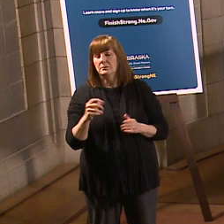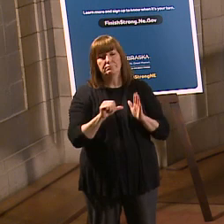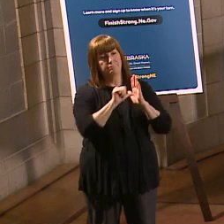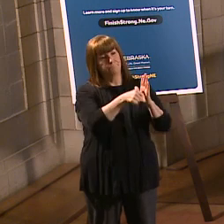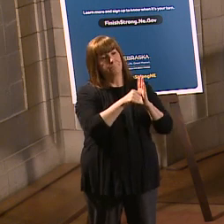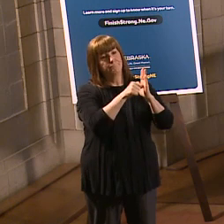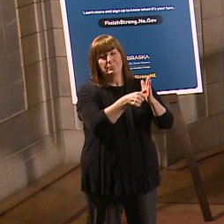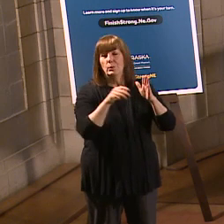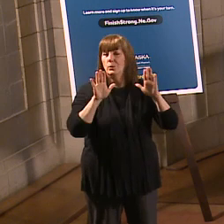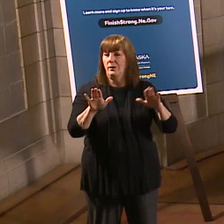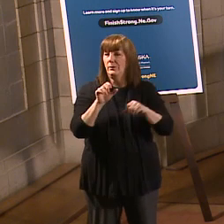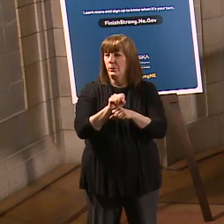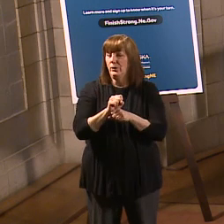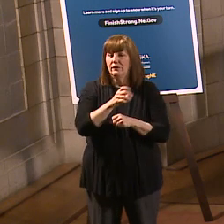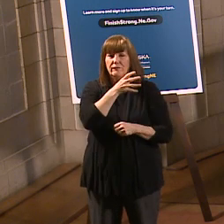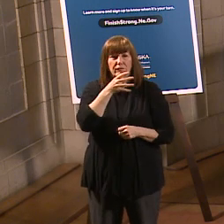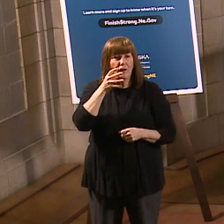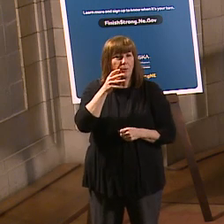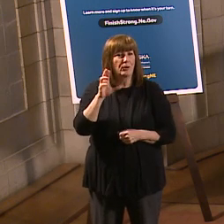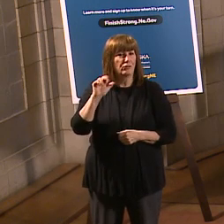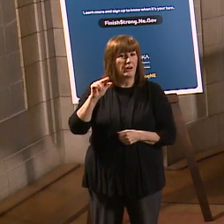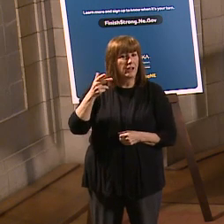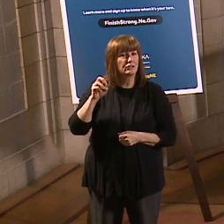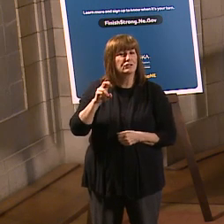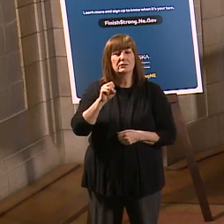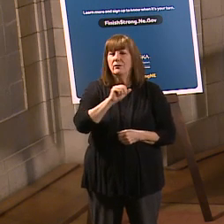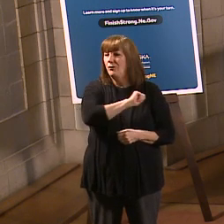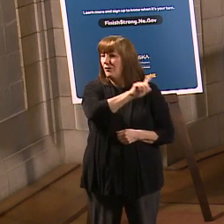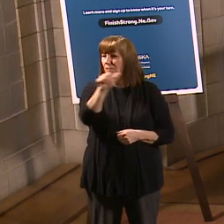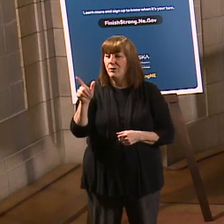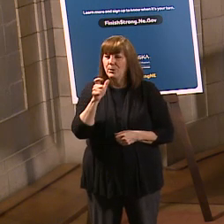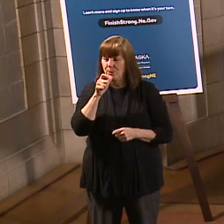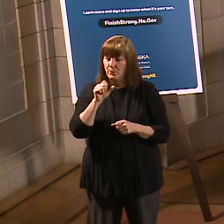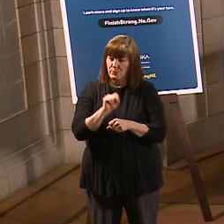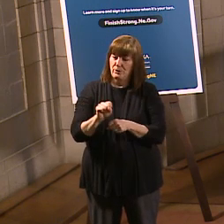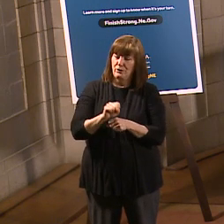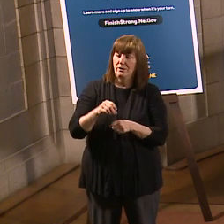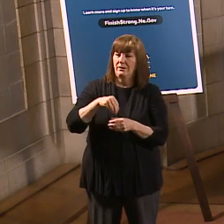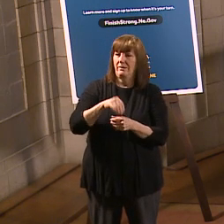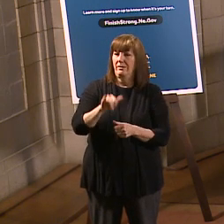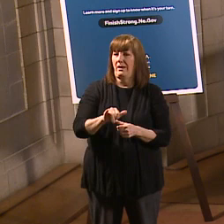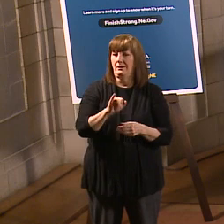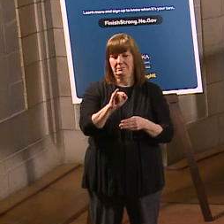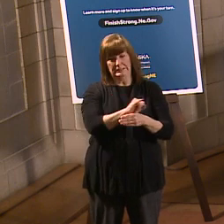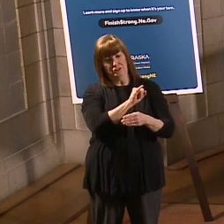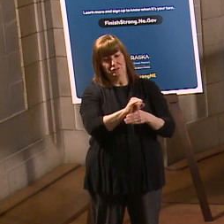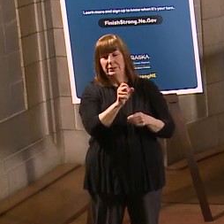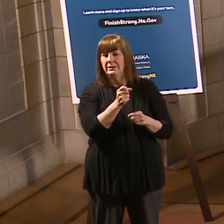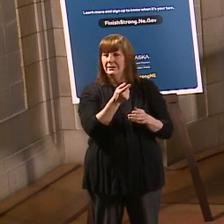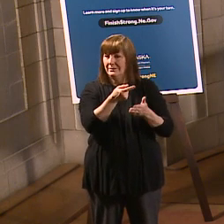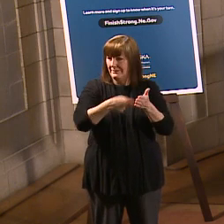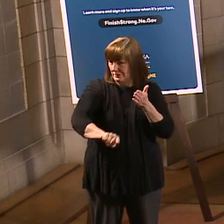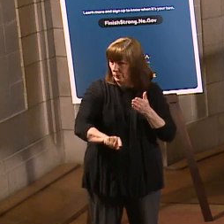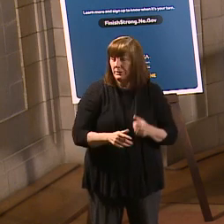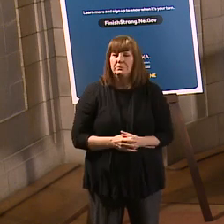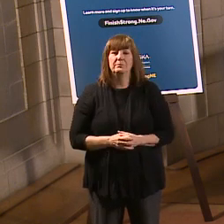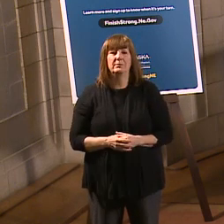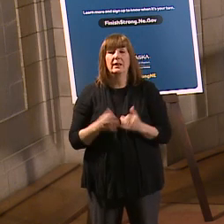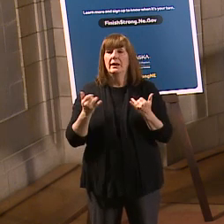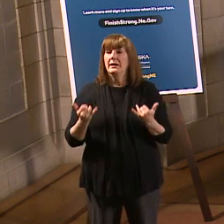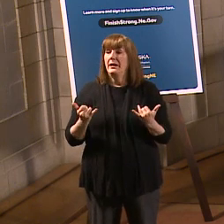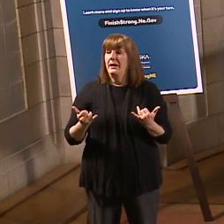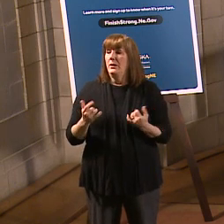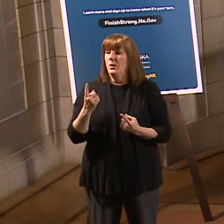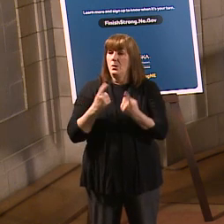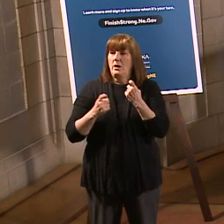great work of our farmers and ranchers and all the other associated industries that we have here next week for National Ag Week. And with that, we'll go ahead and